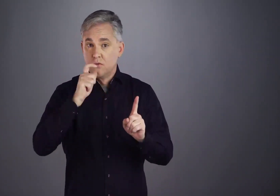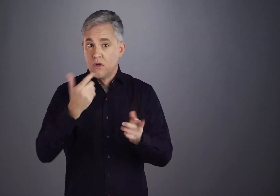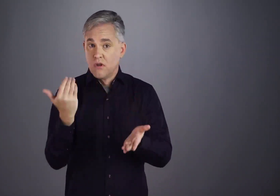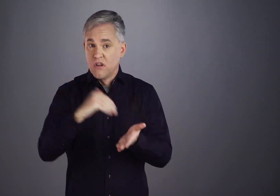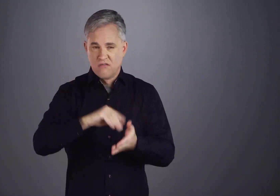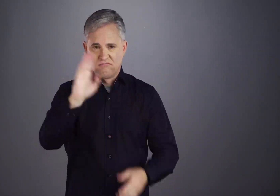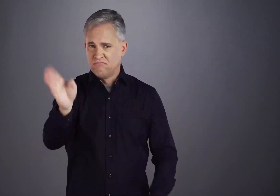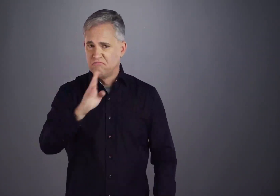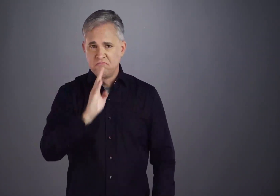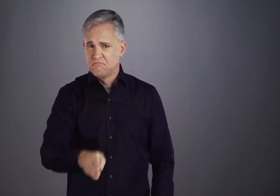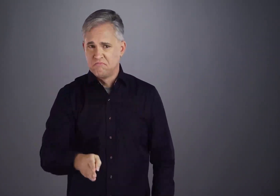another drink.